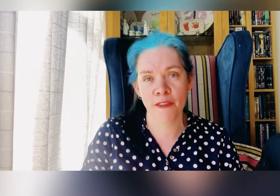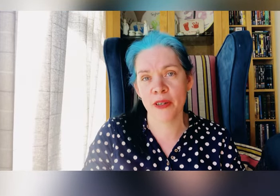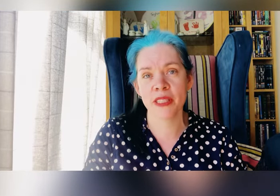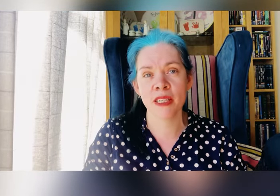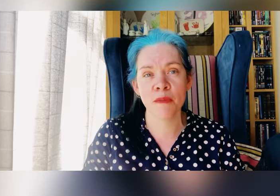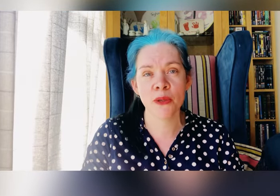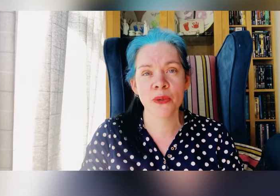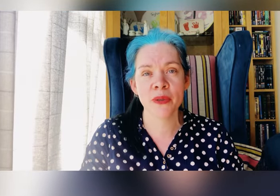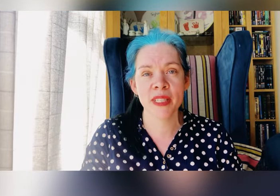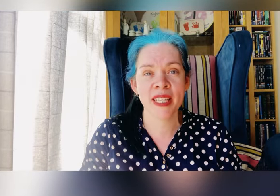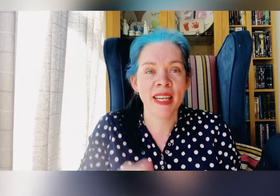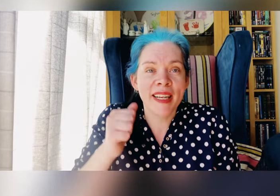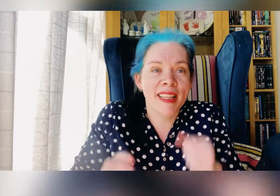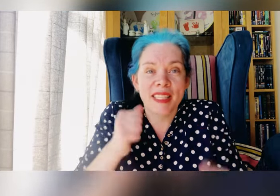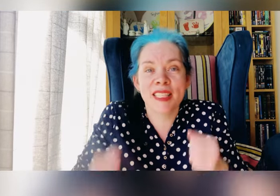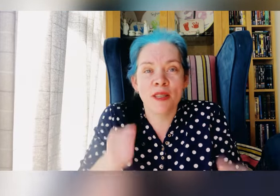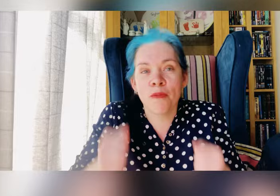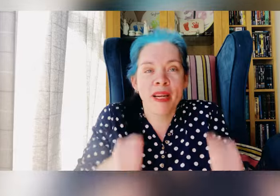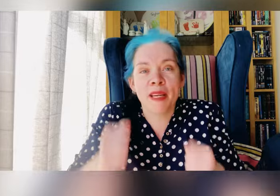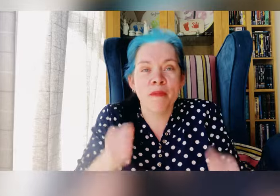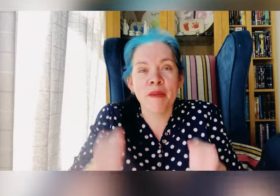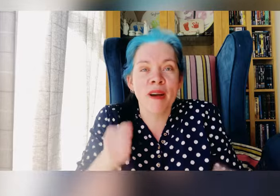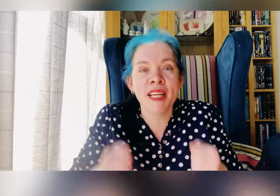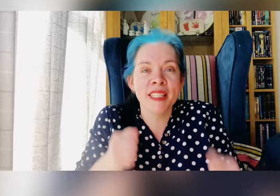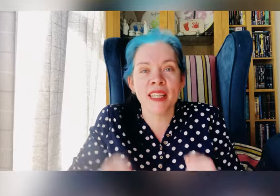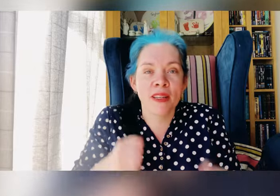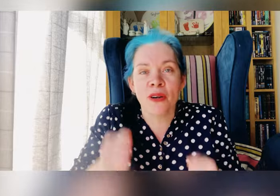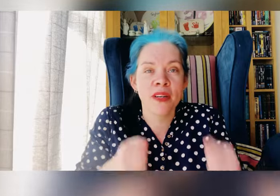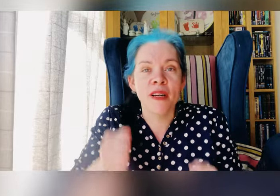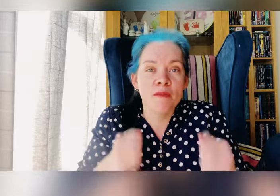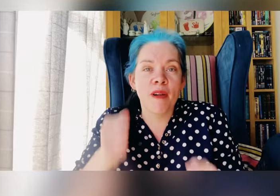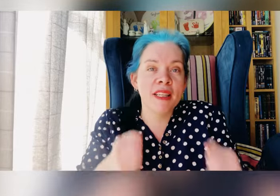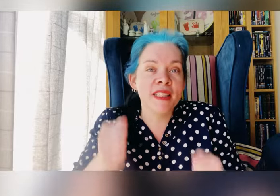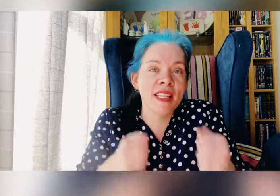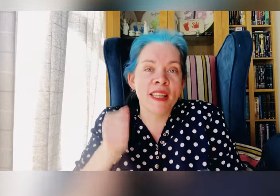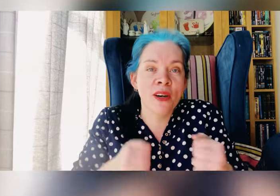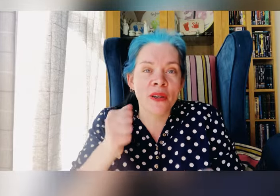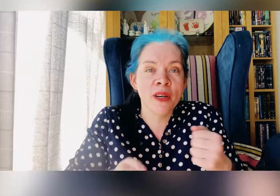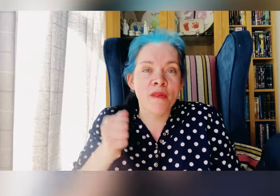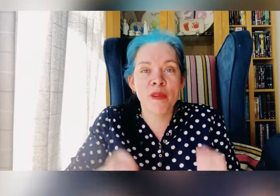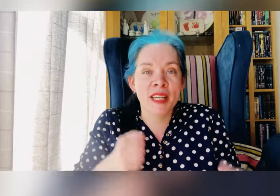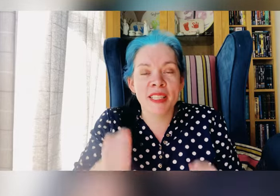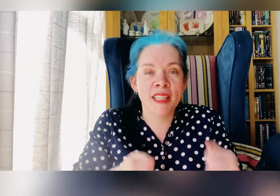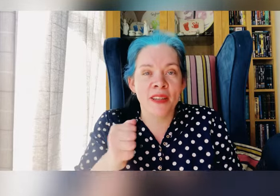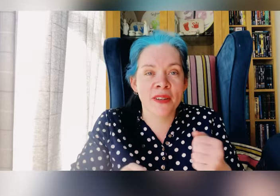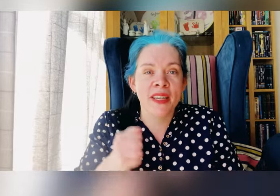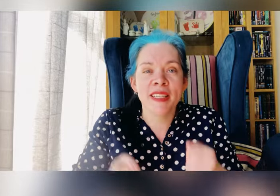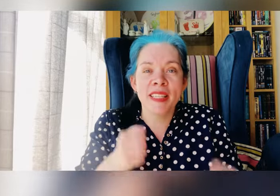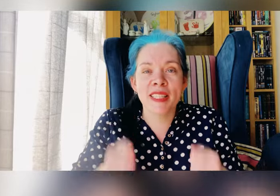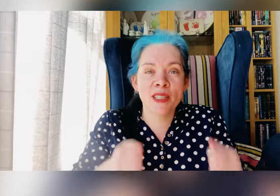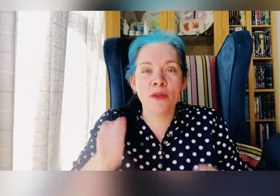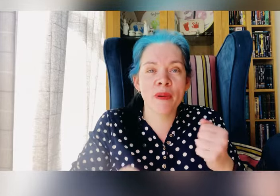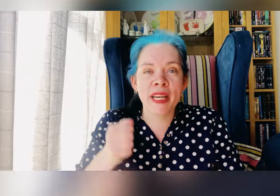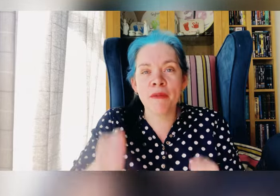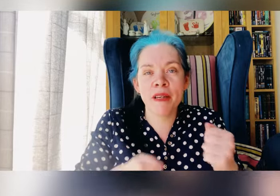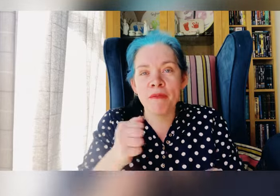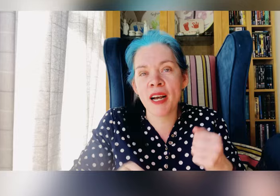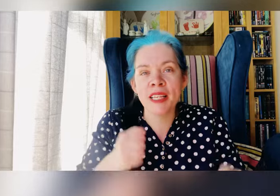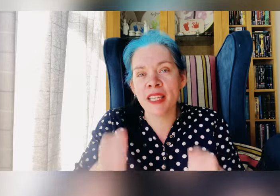frosty morning. This is the way we run along, run along, run along. This is the way we run along